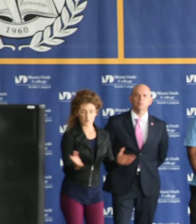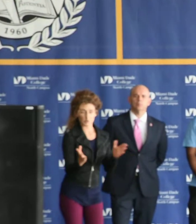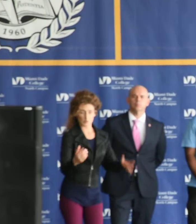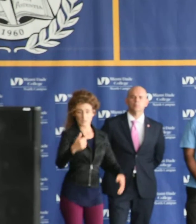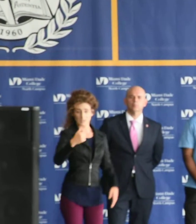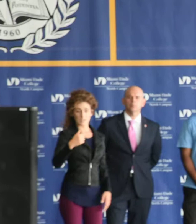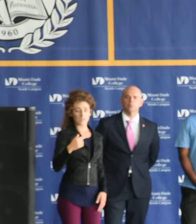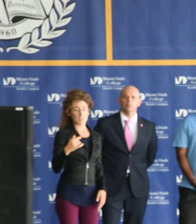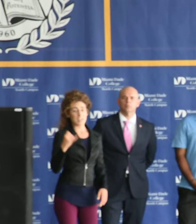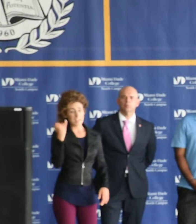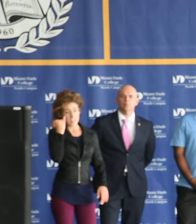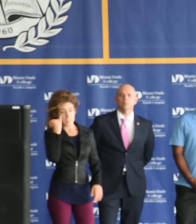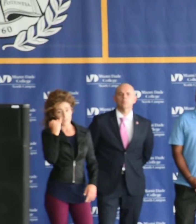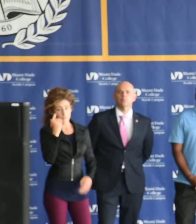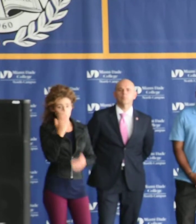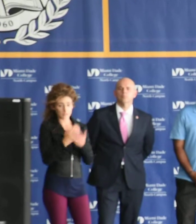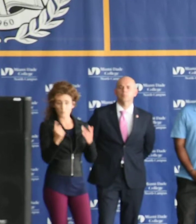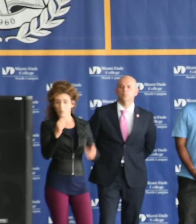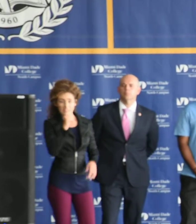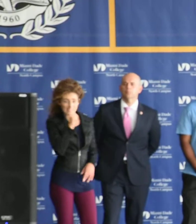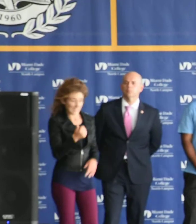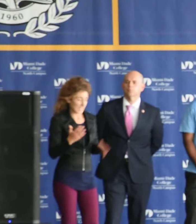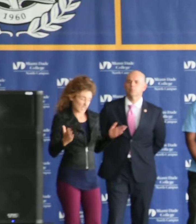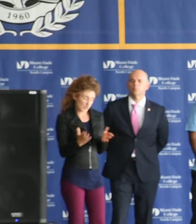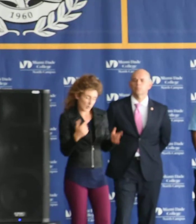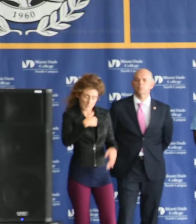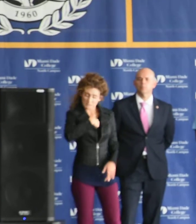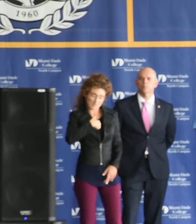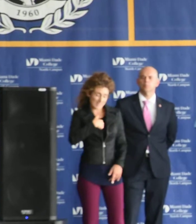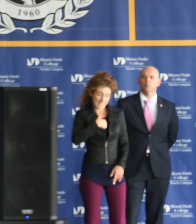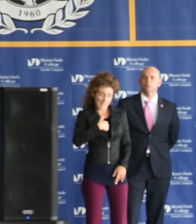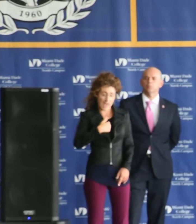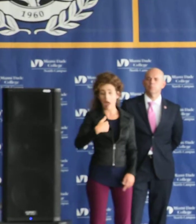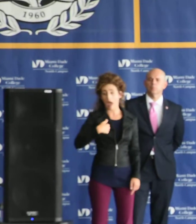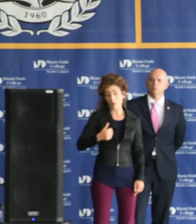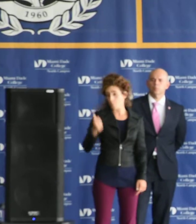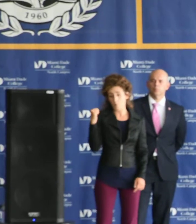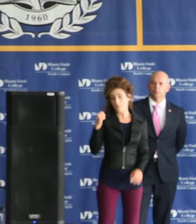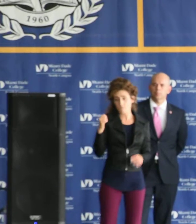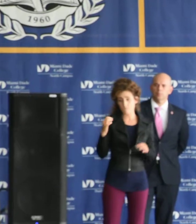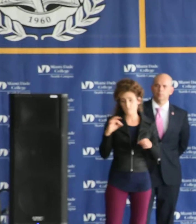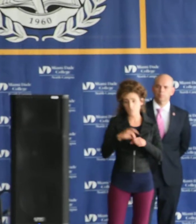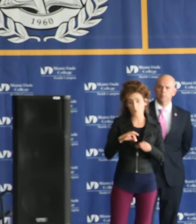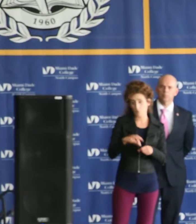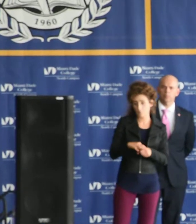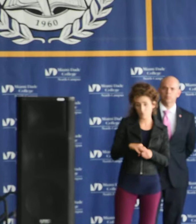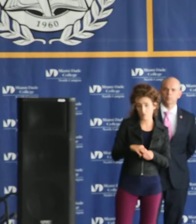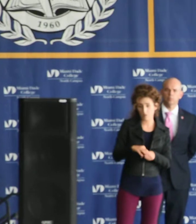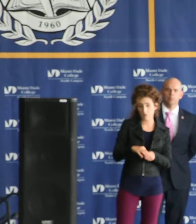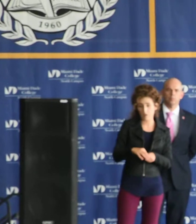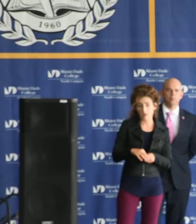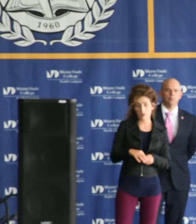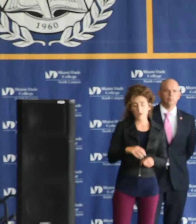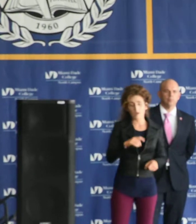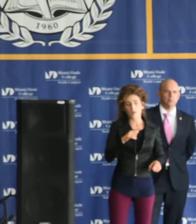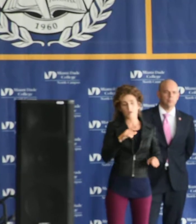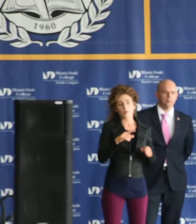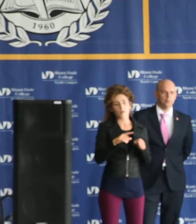be standing before you. I am not all that I look